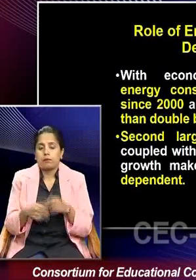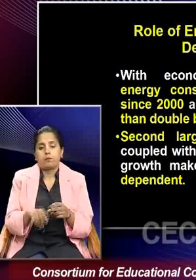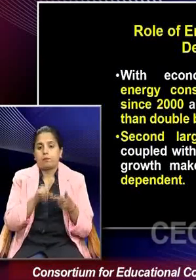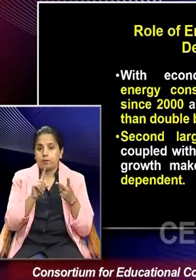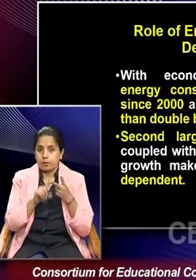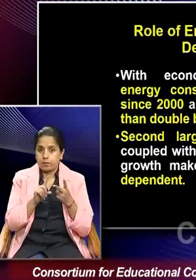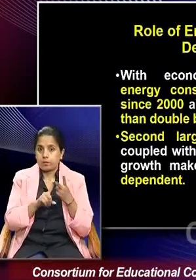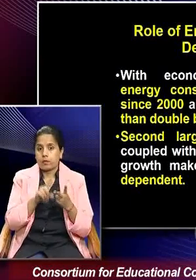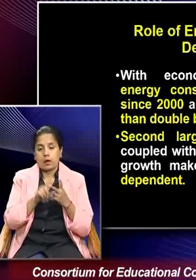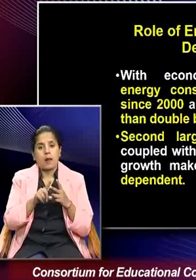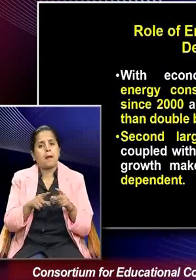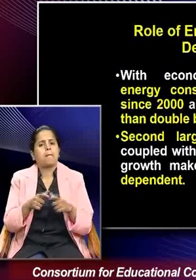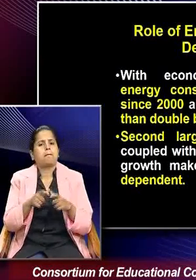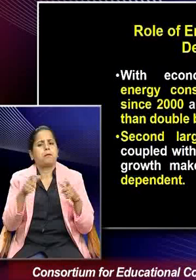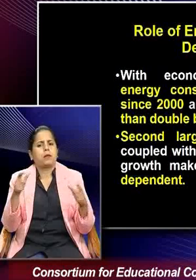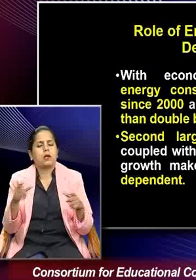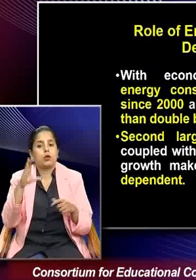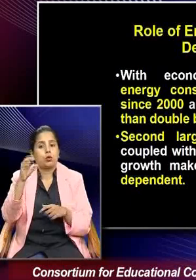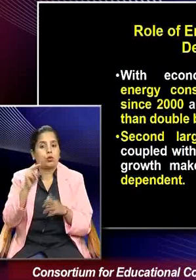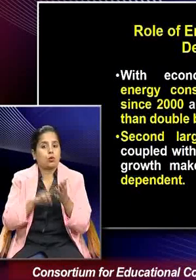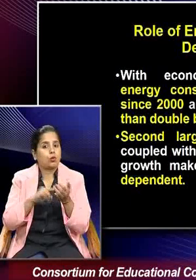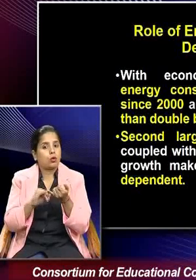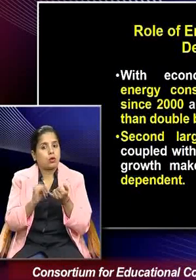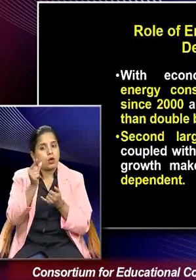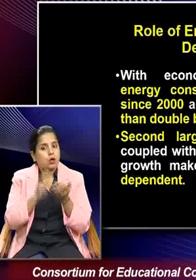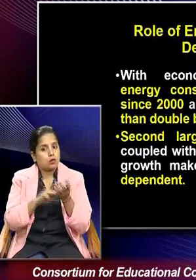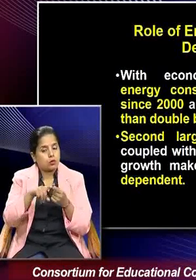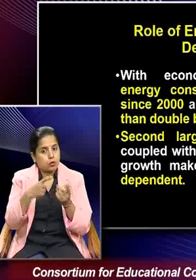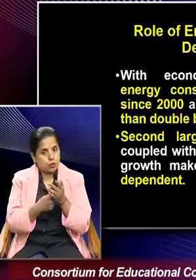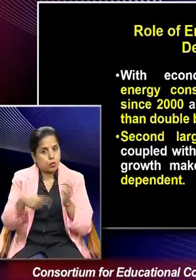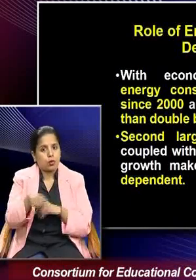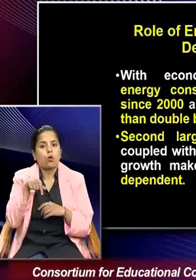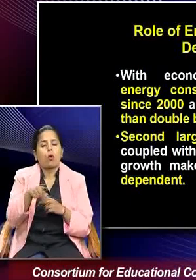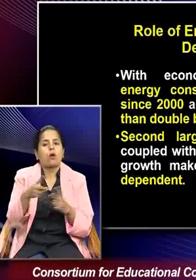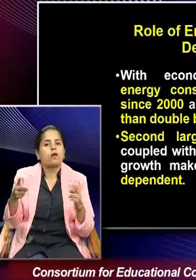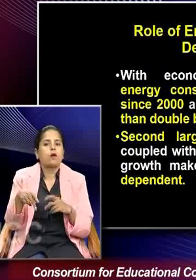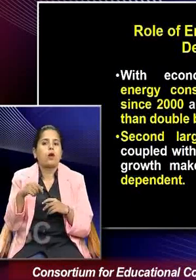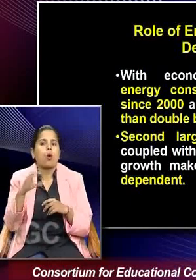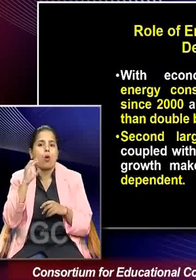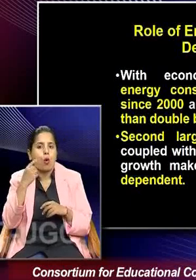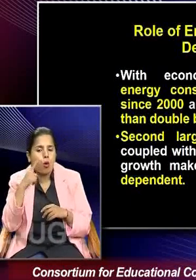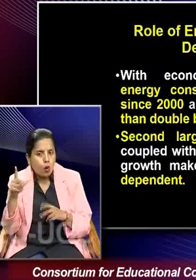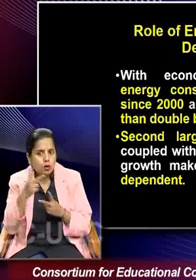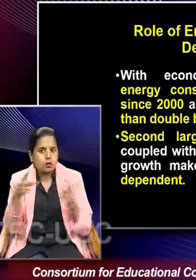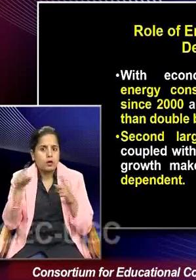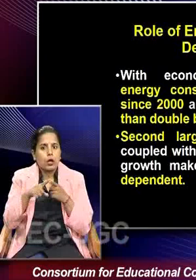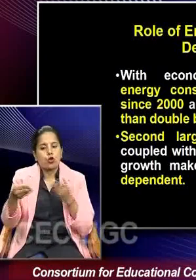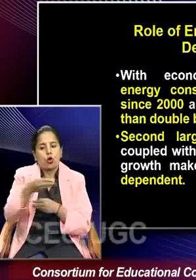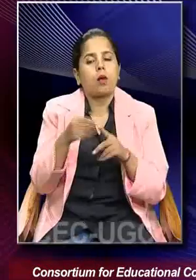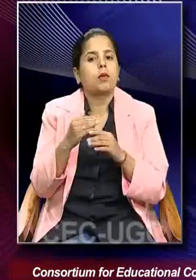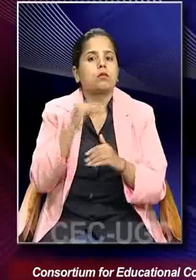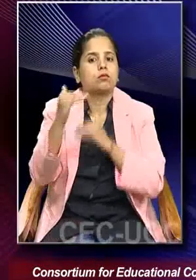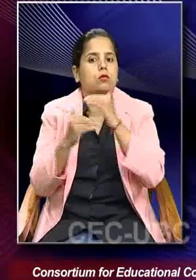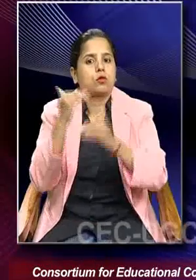It is the second largest consumer of oil, coupled with the need for economic growth, and it makes